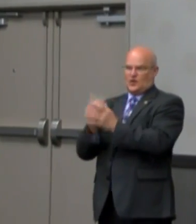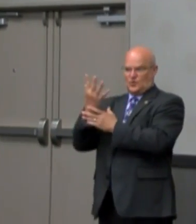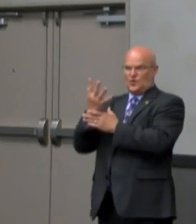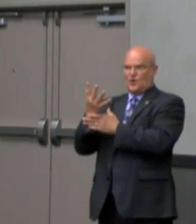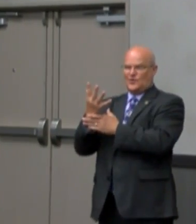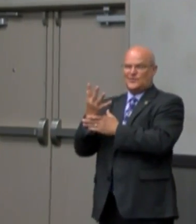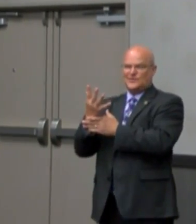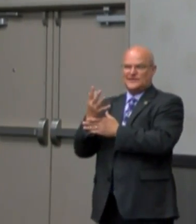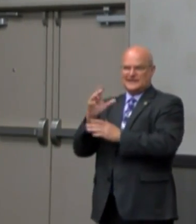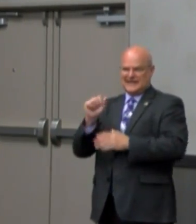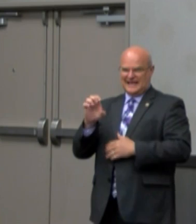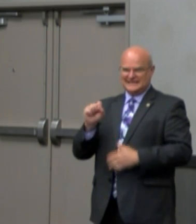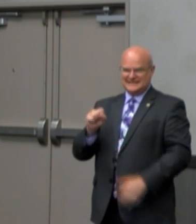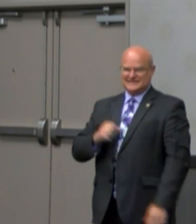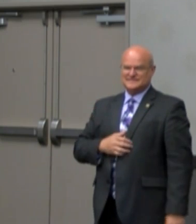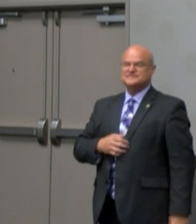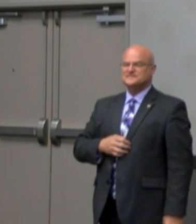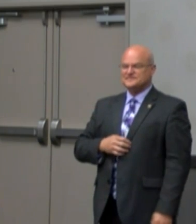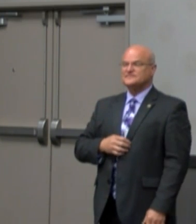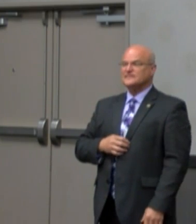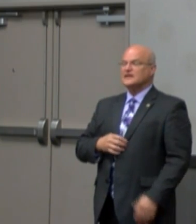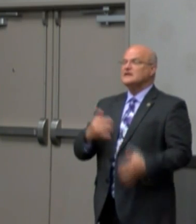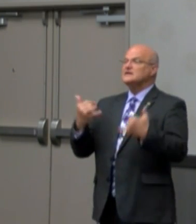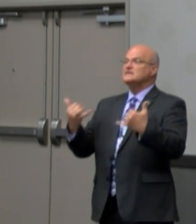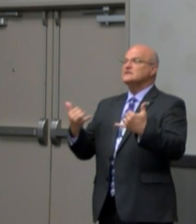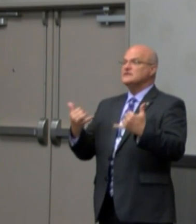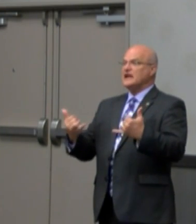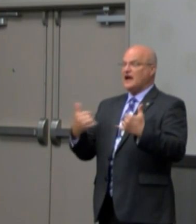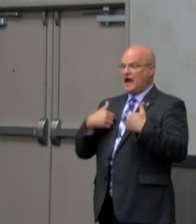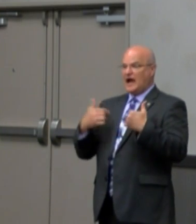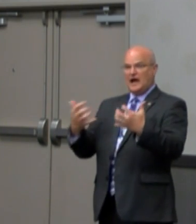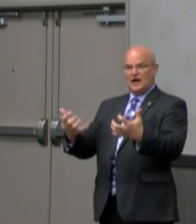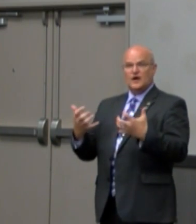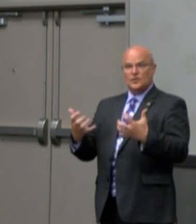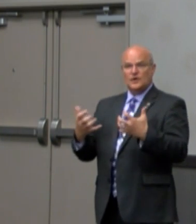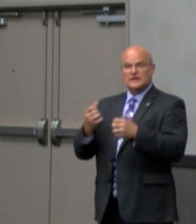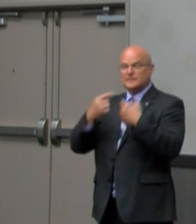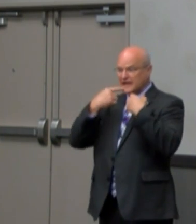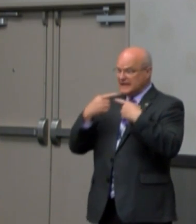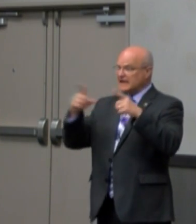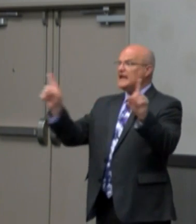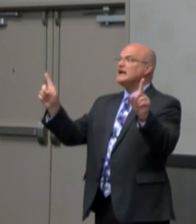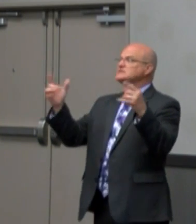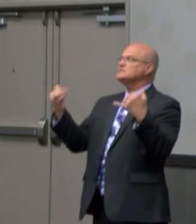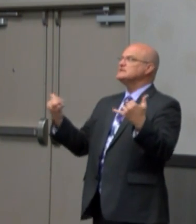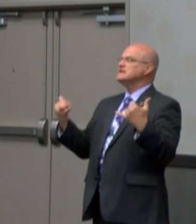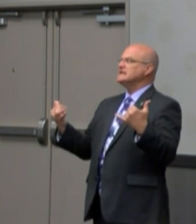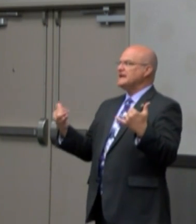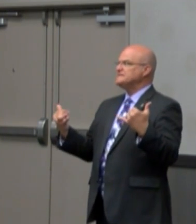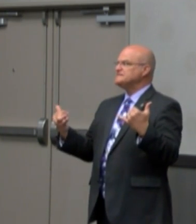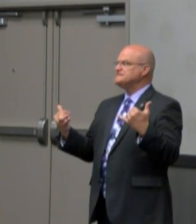growth in cases. With that, I do want to make an announcement today,